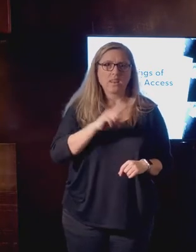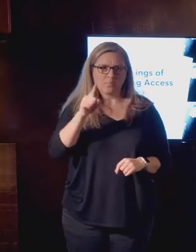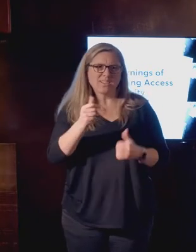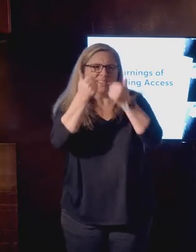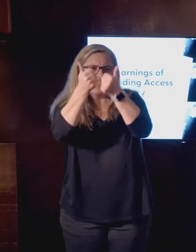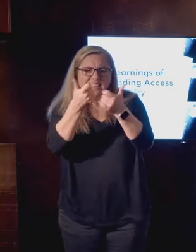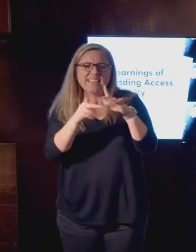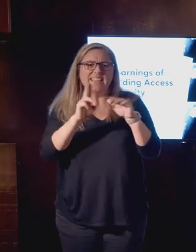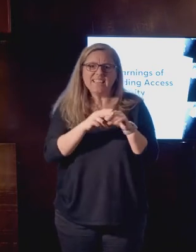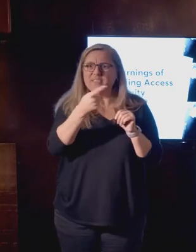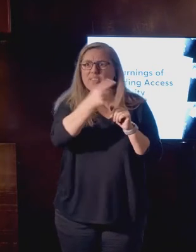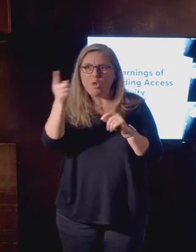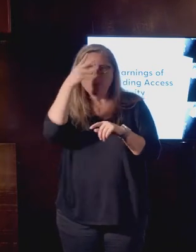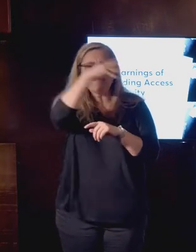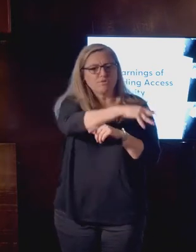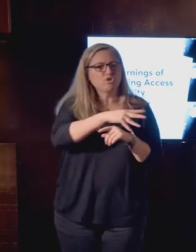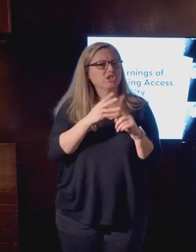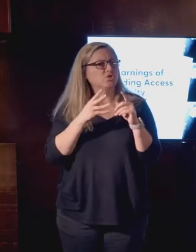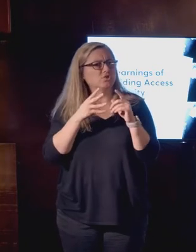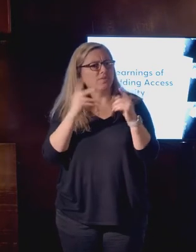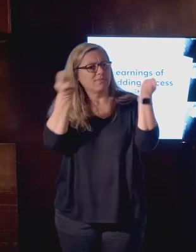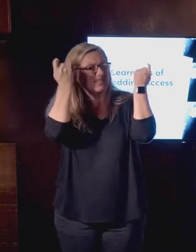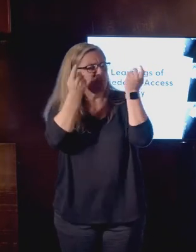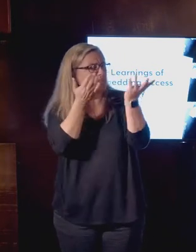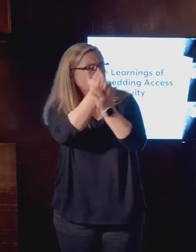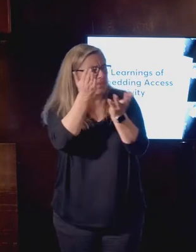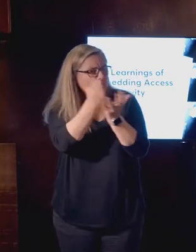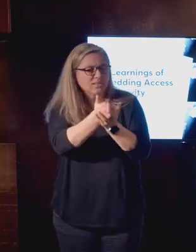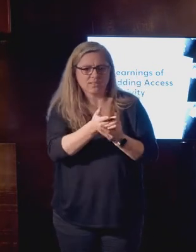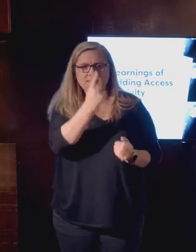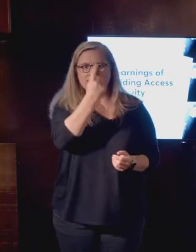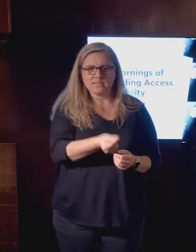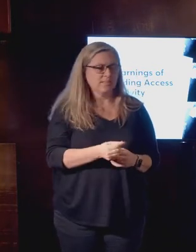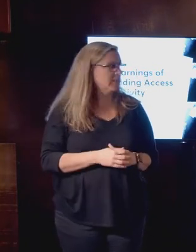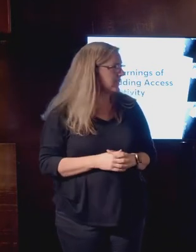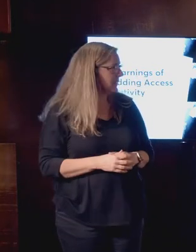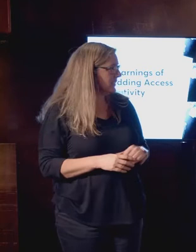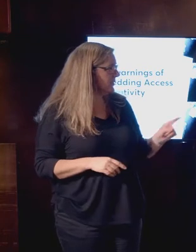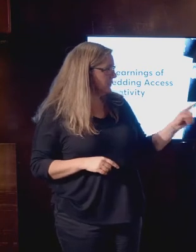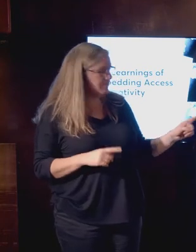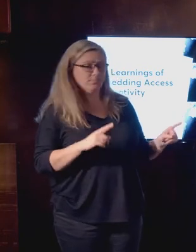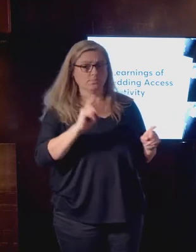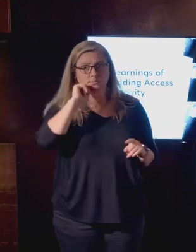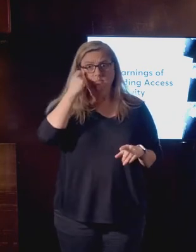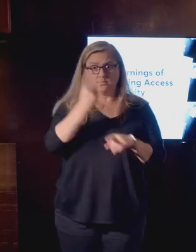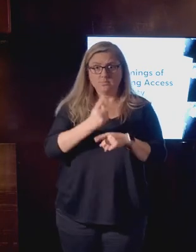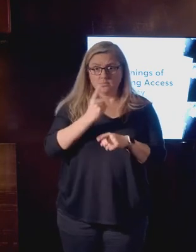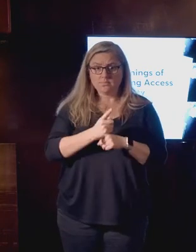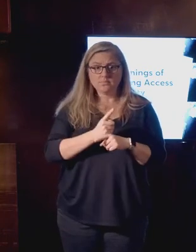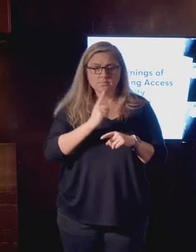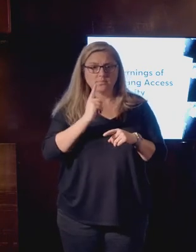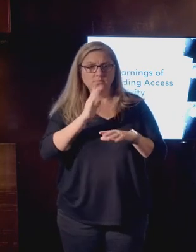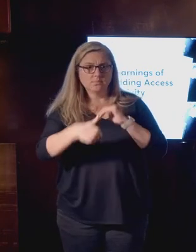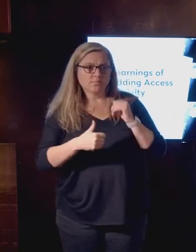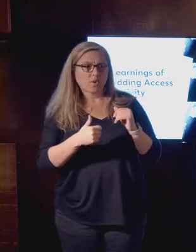would be great if those fringe festivals were a bit more accessible and they thought a bit more about that. Yeah, we're going to talk a bit more about the lack